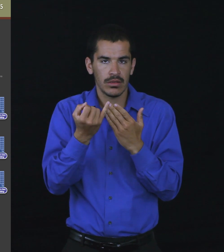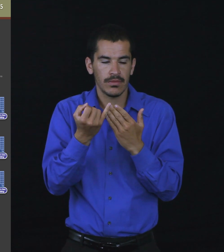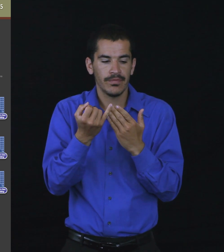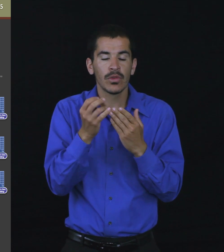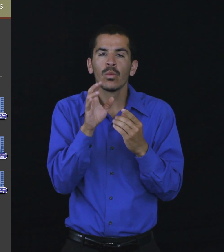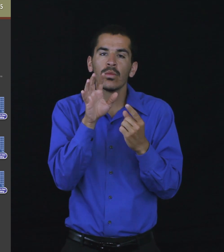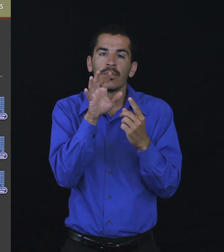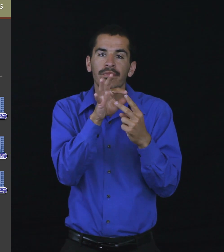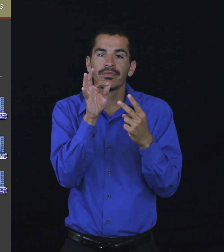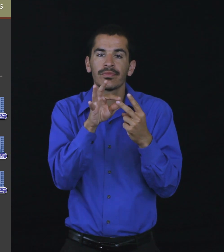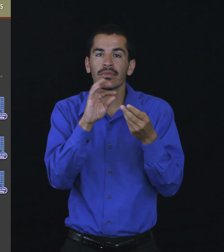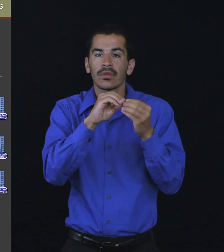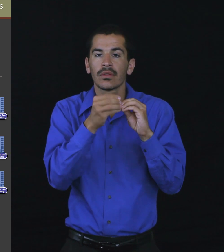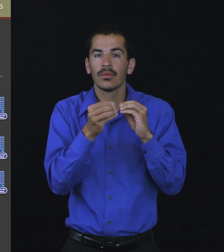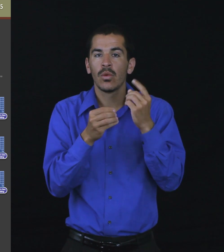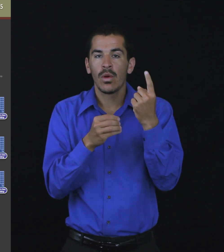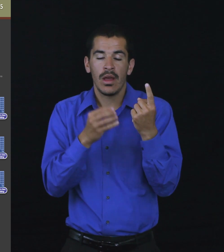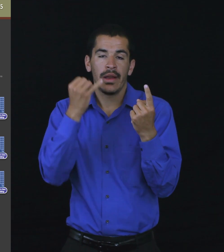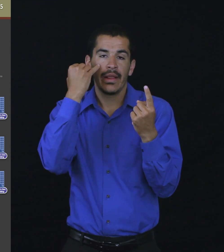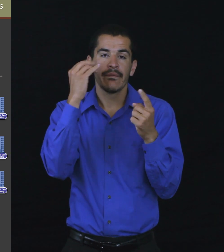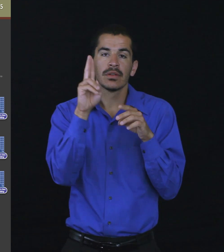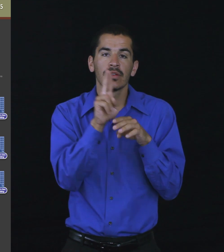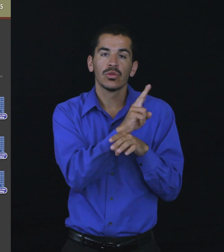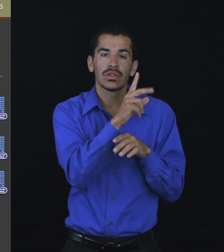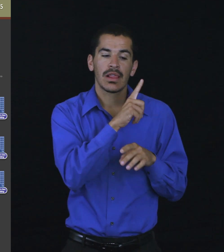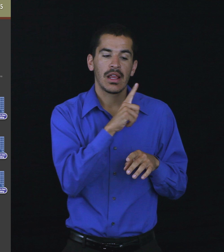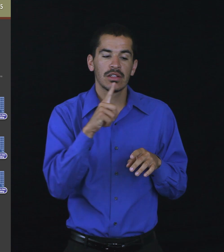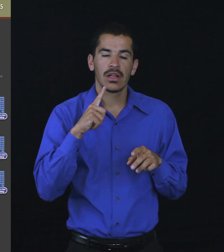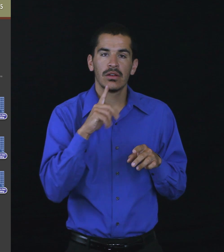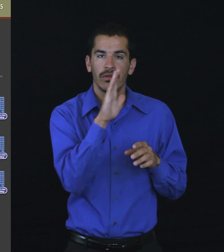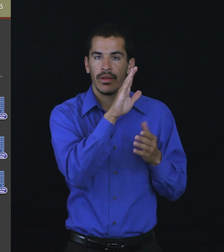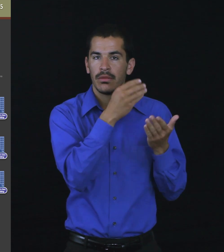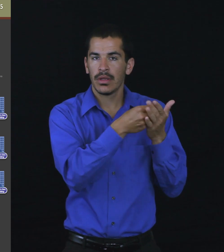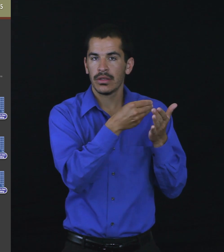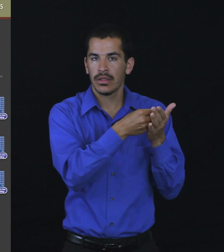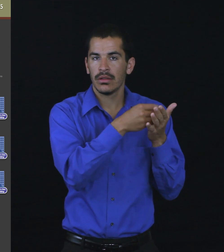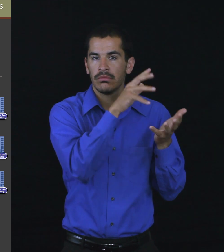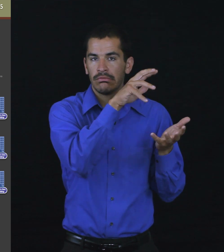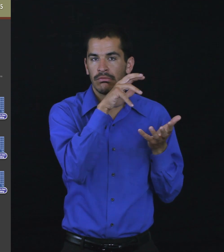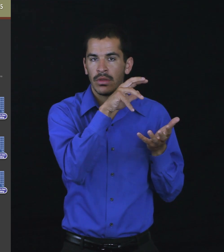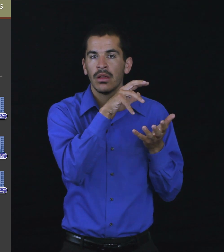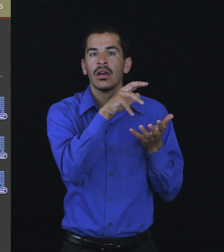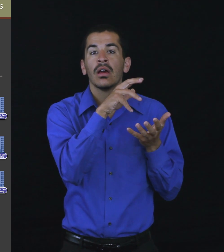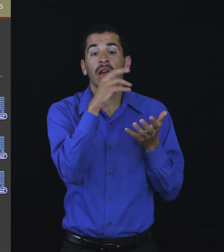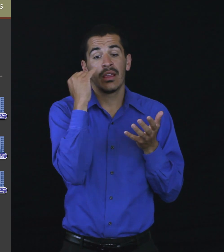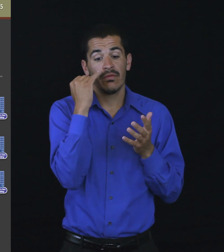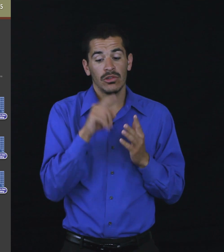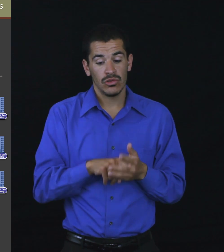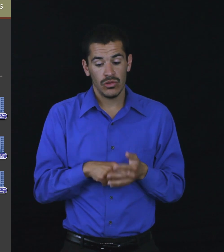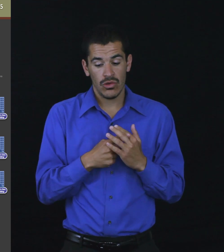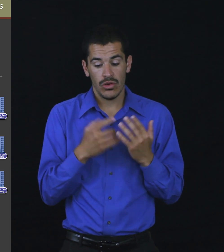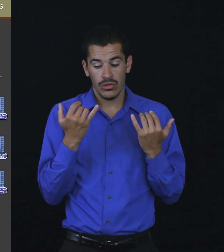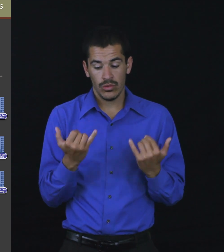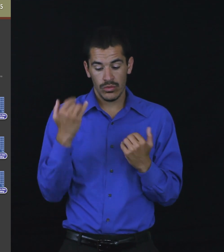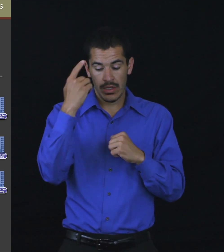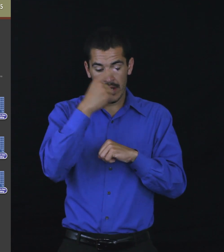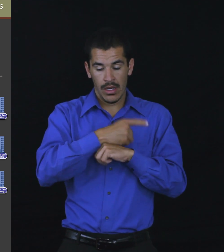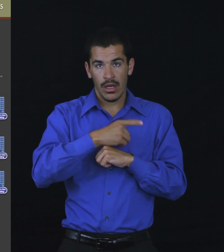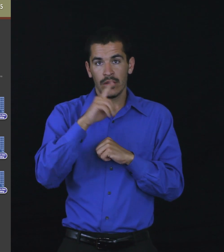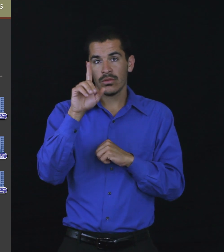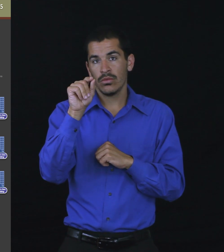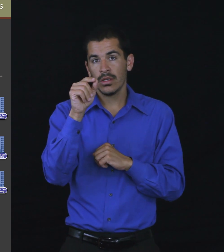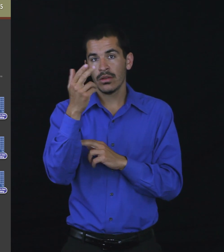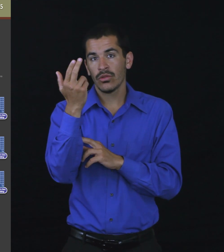Option 1, using money from the state legislature, starting today in